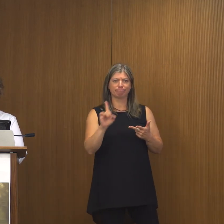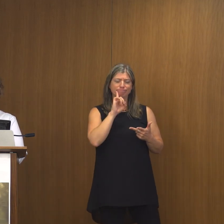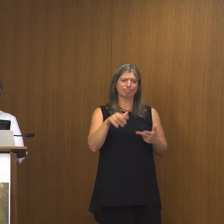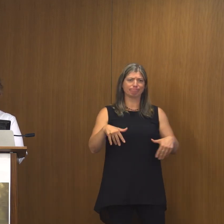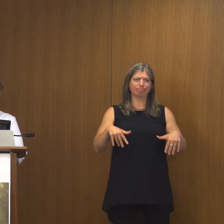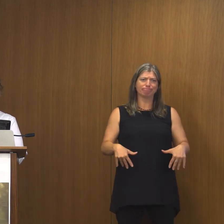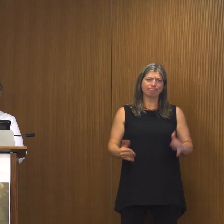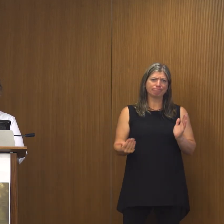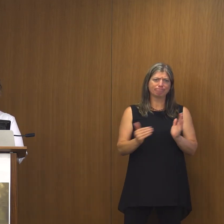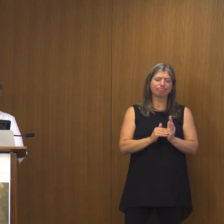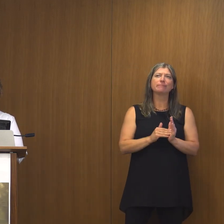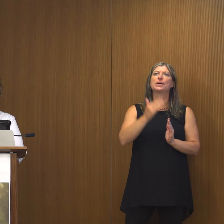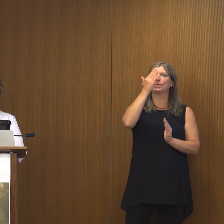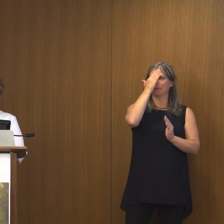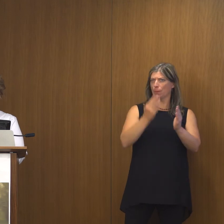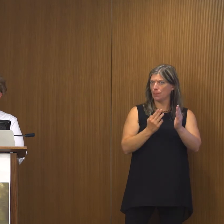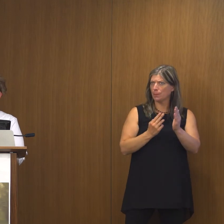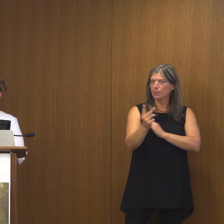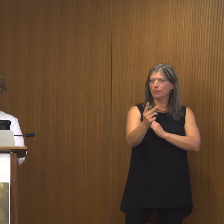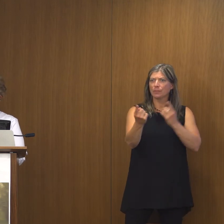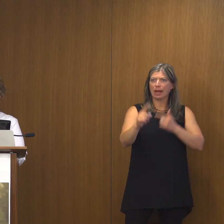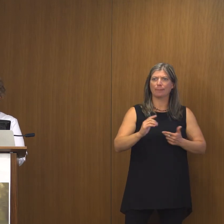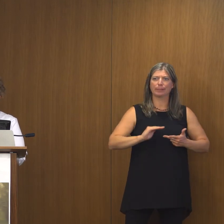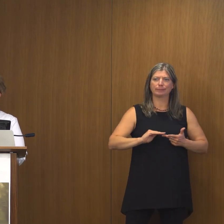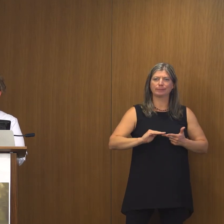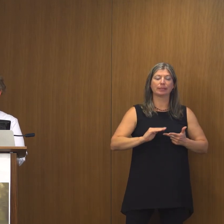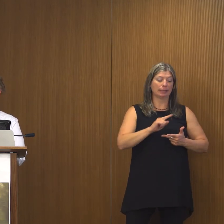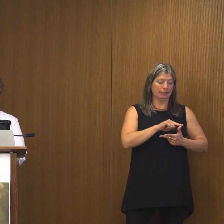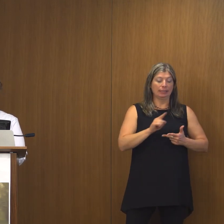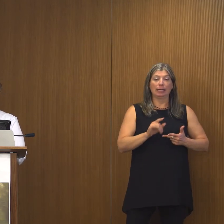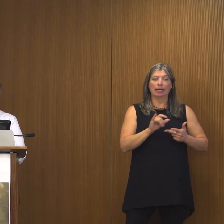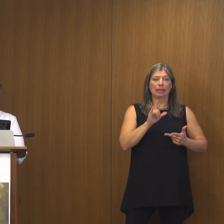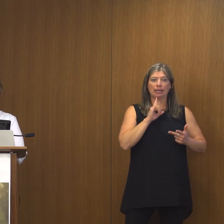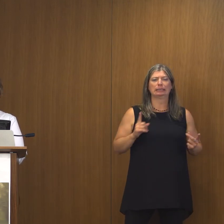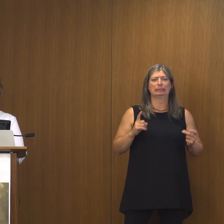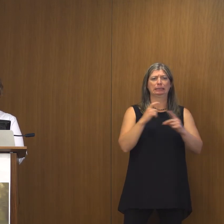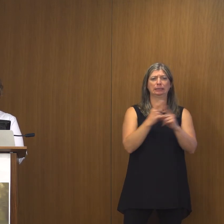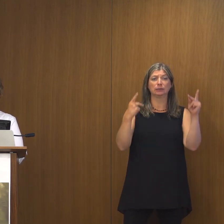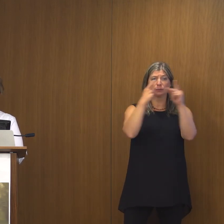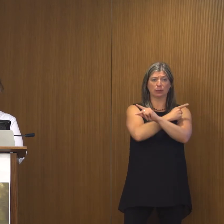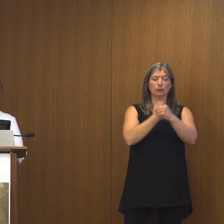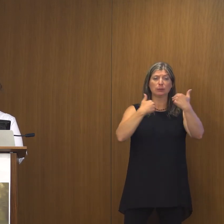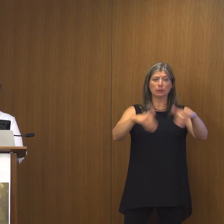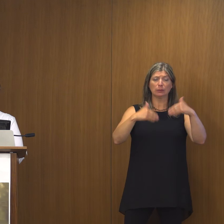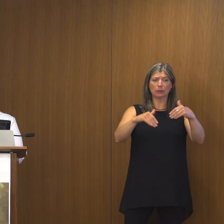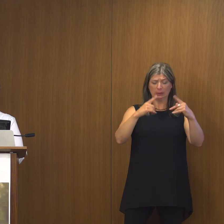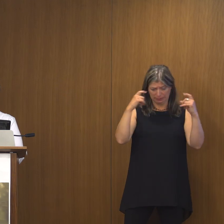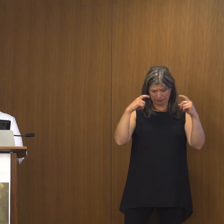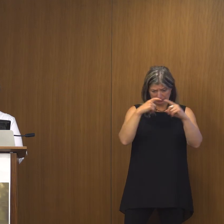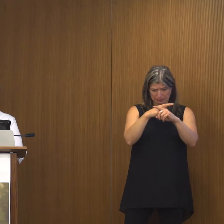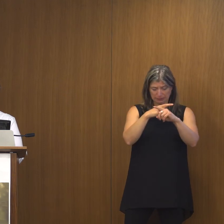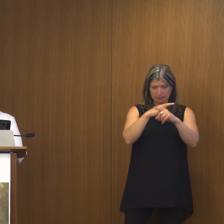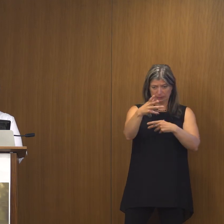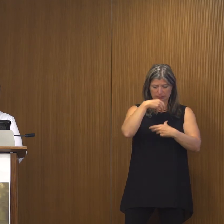scary because I knew what I was getting into. I knew that my life had suddenly become so much more complicated, and that complexity was a